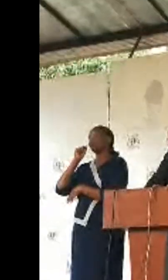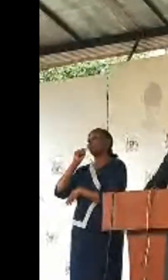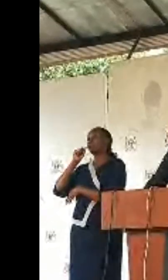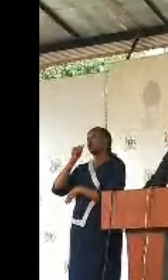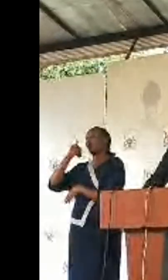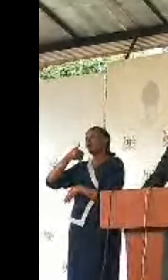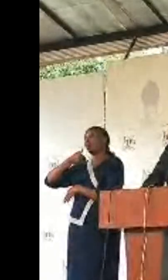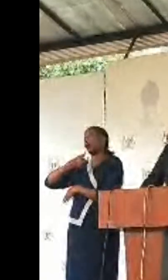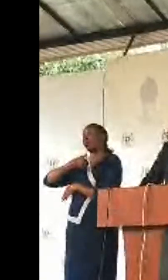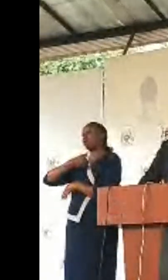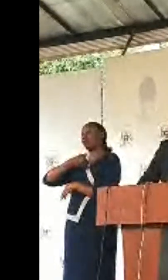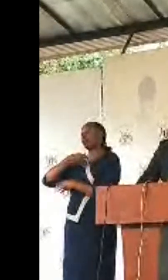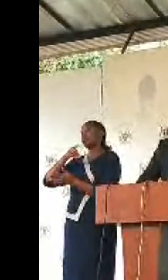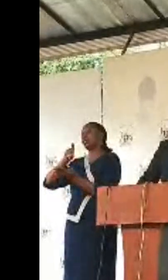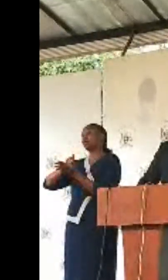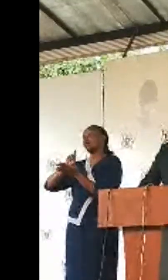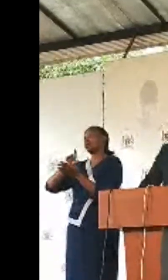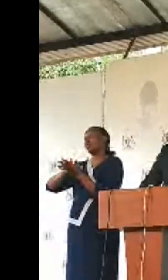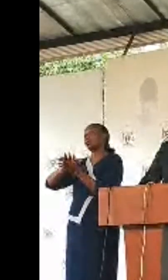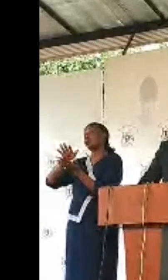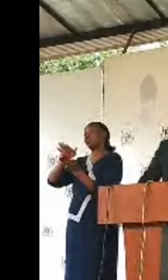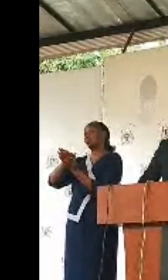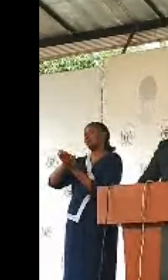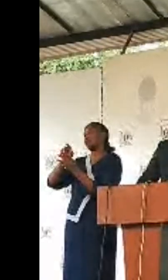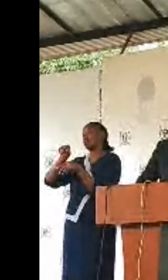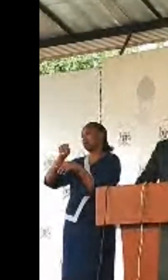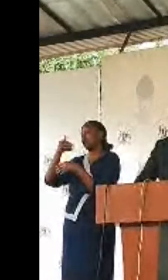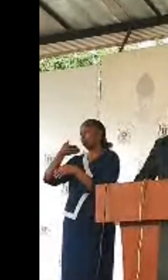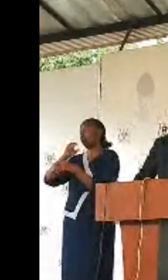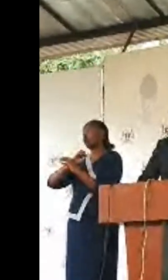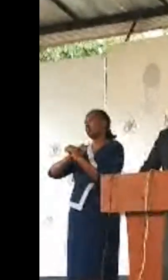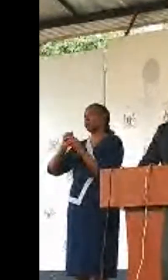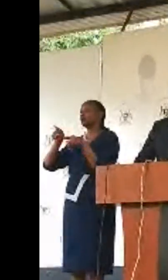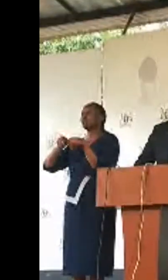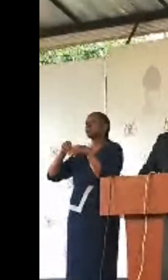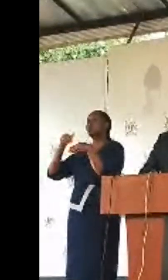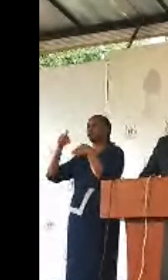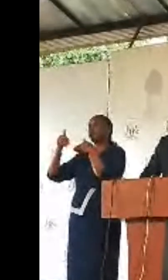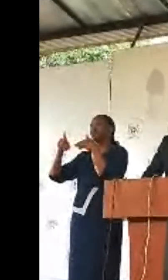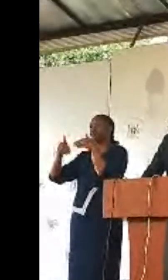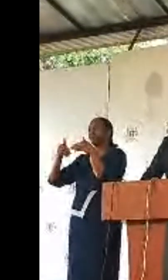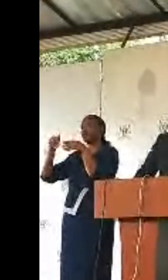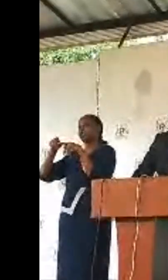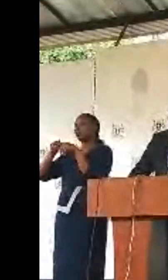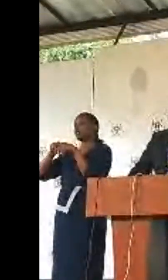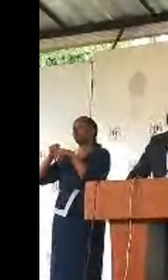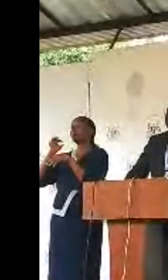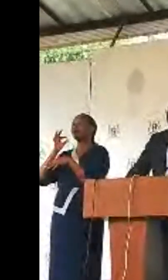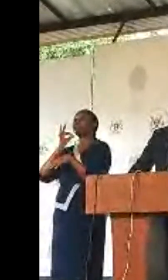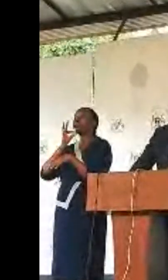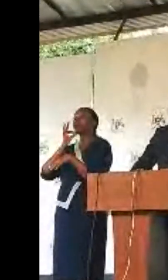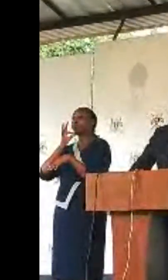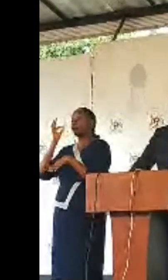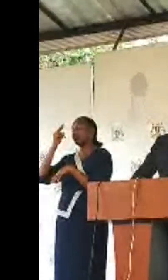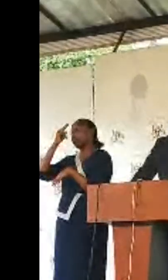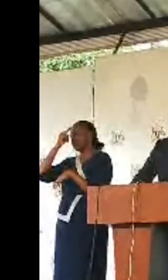our database as yet. And then that procedure also applies to adult candidates.